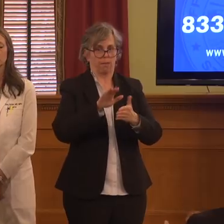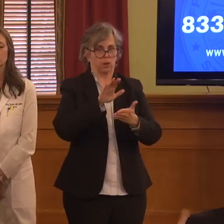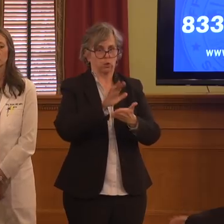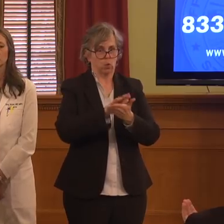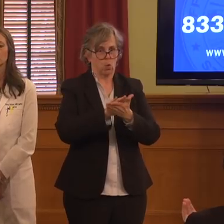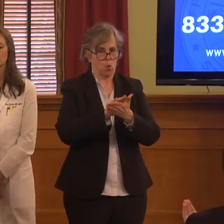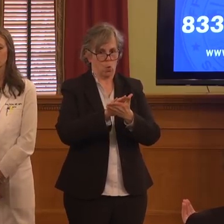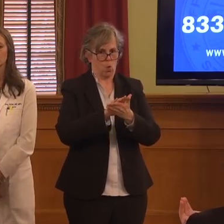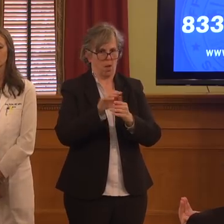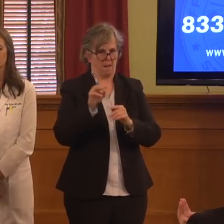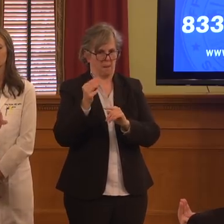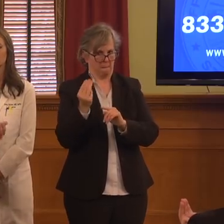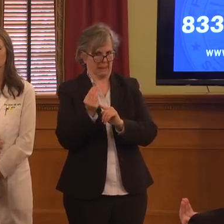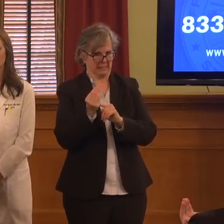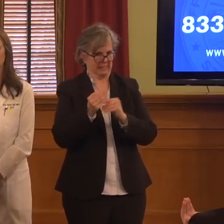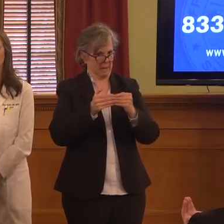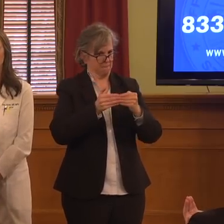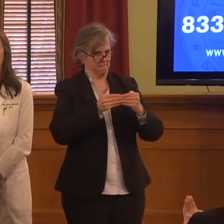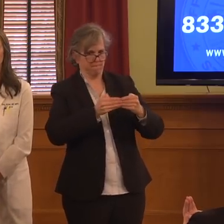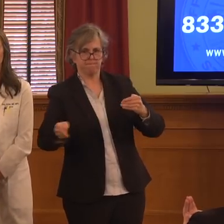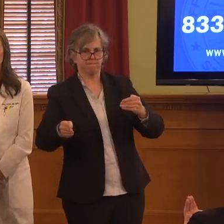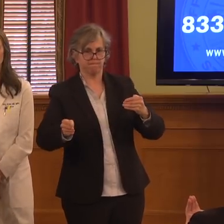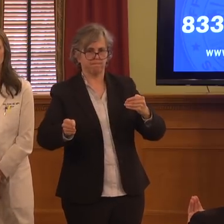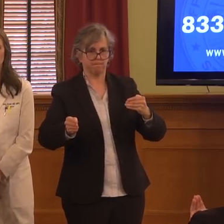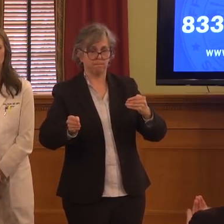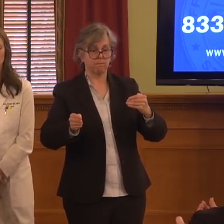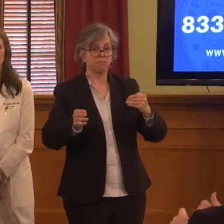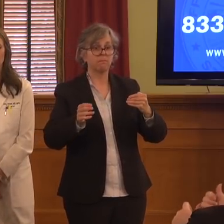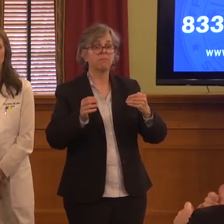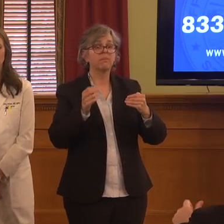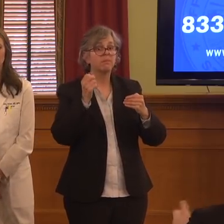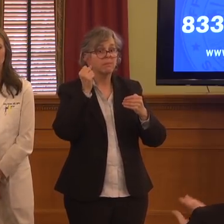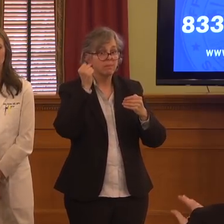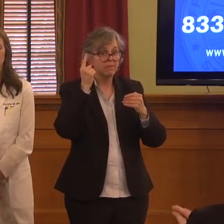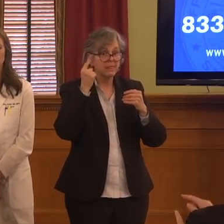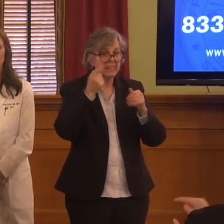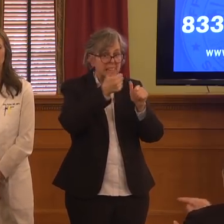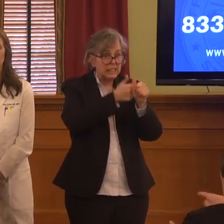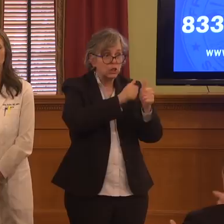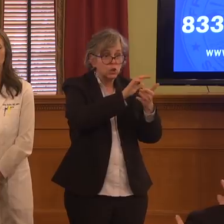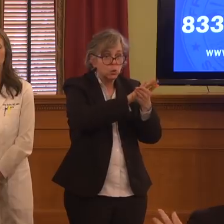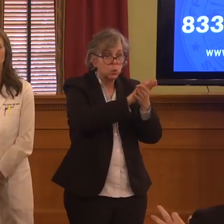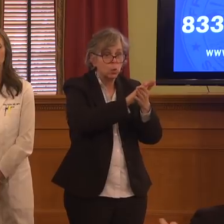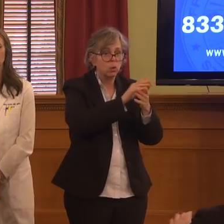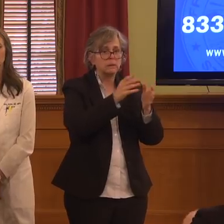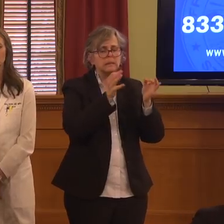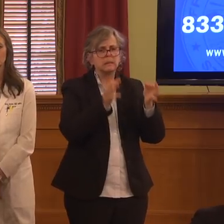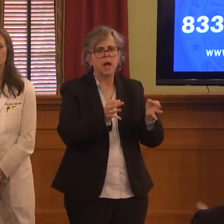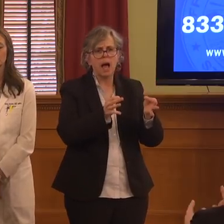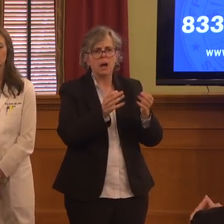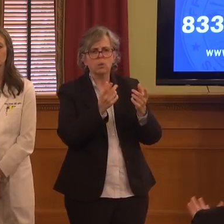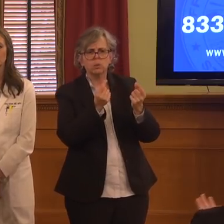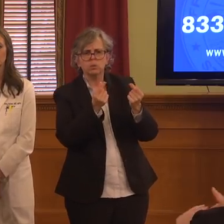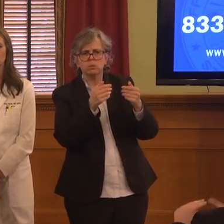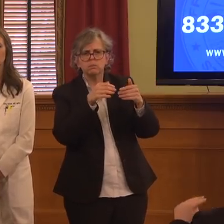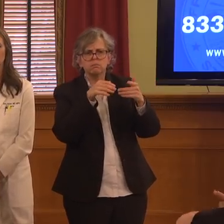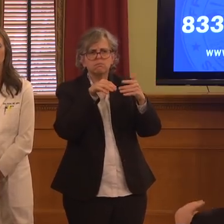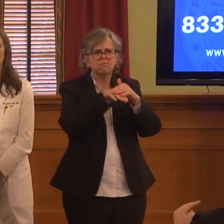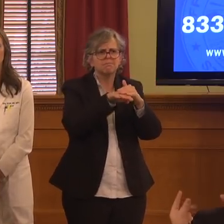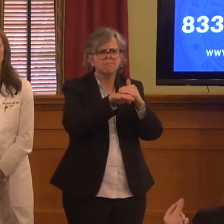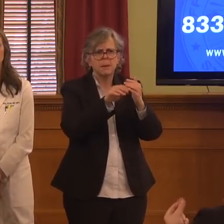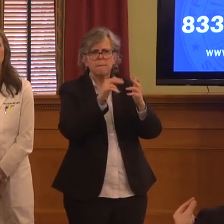Each school will determine access to the building after that. We would certainly anticipate in talking